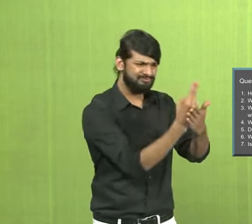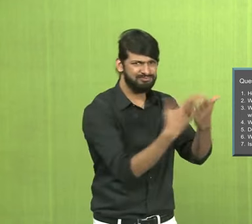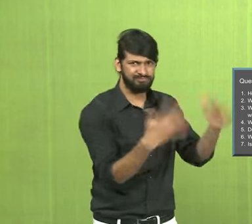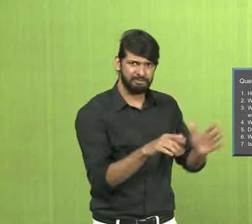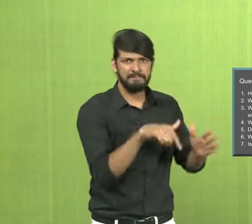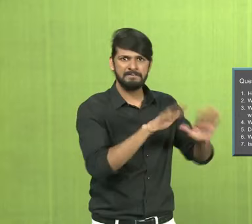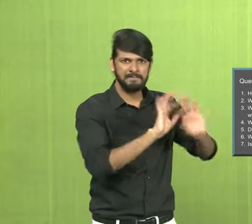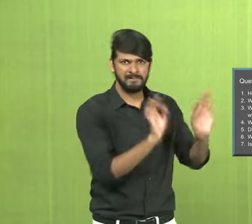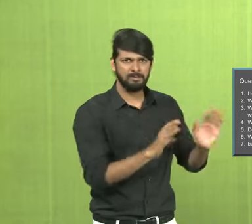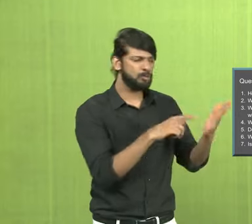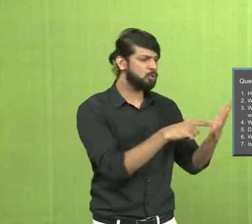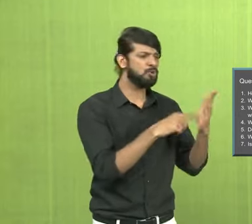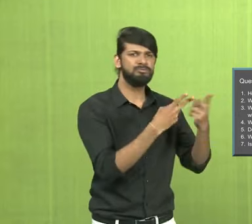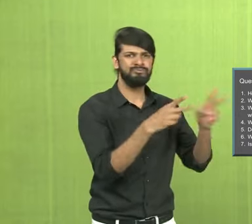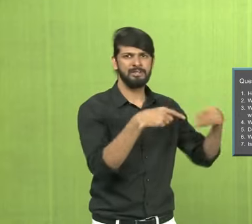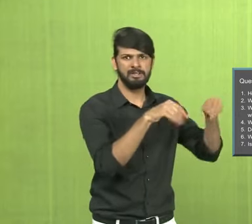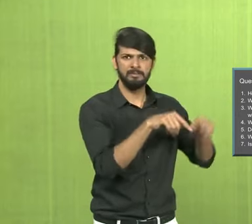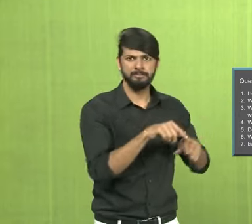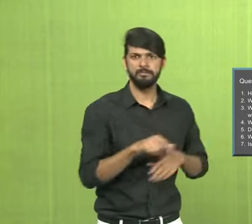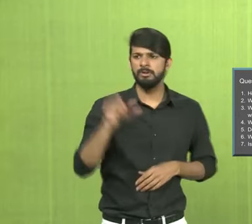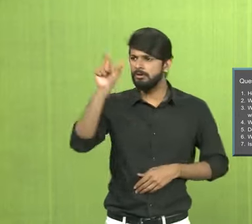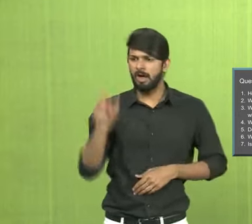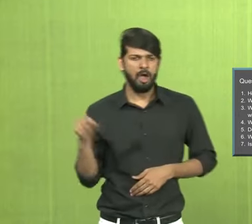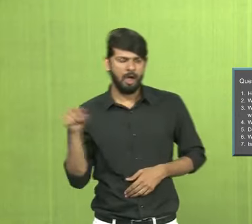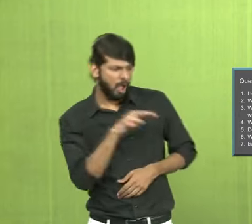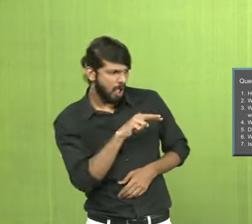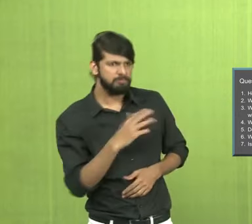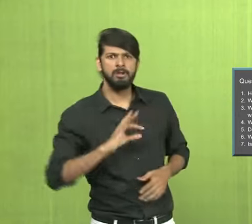Who were the traditional buyers of Kalighat paintings?